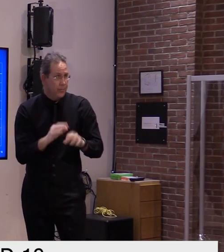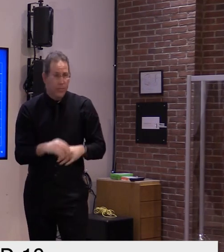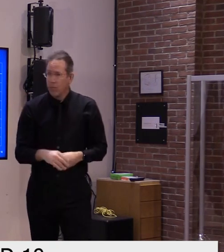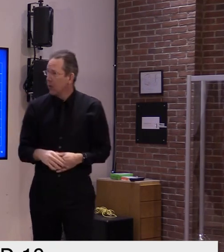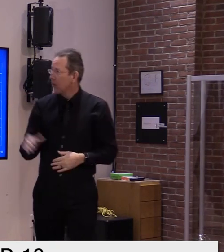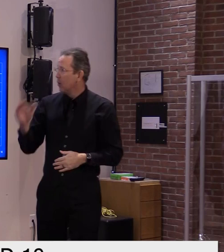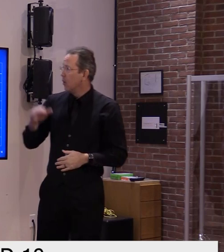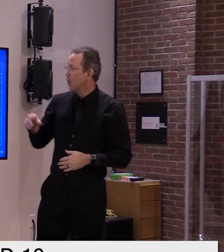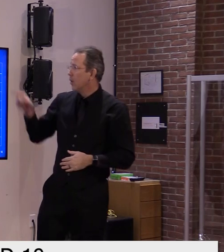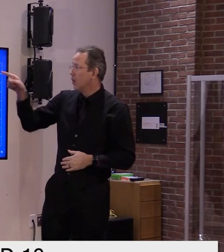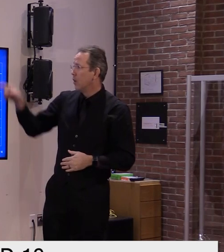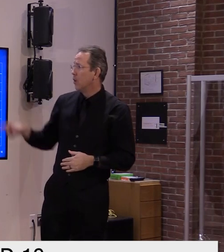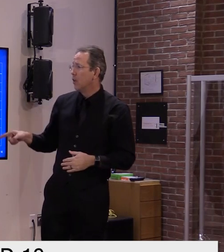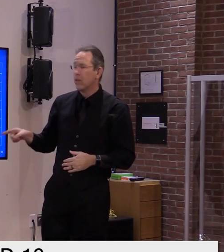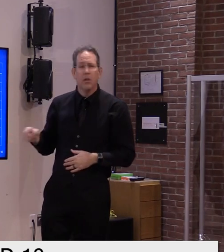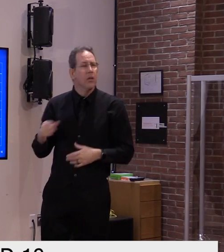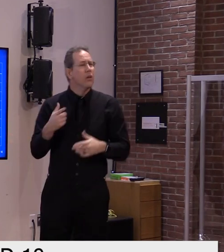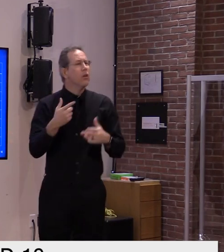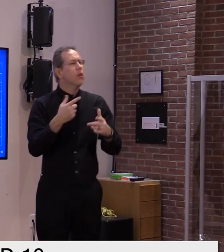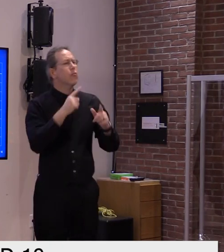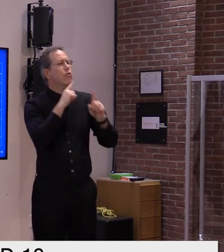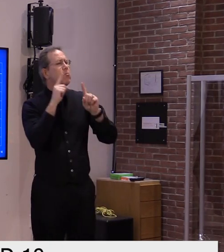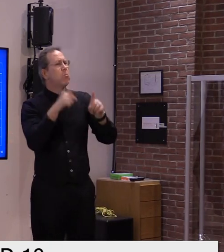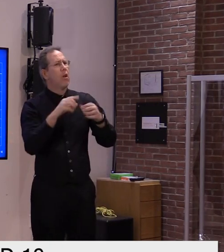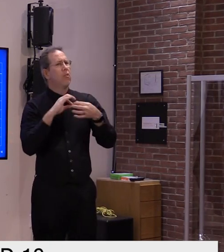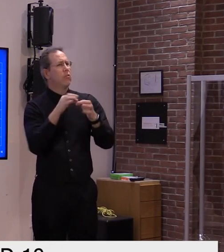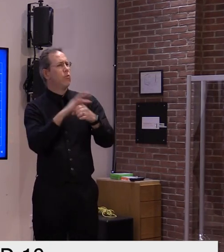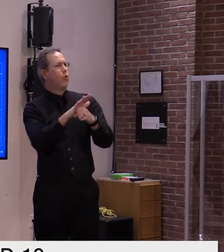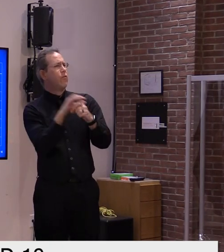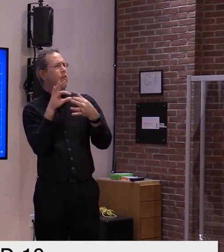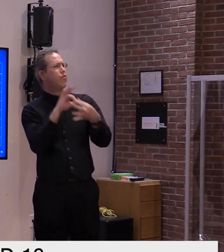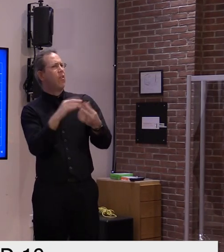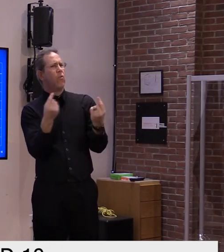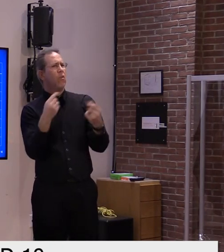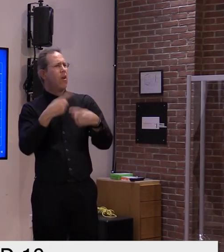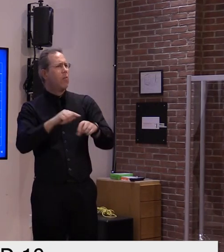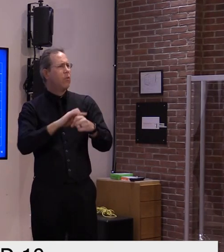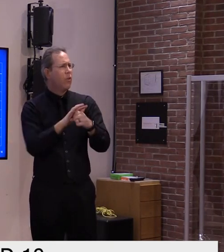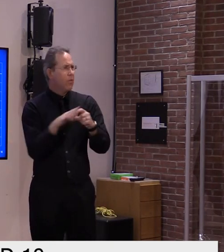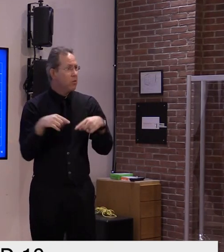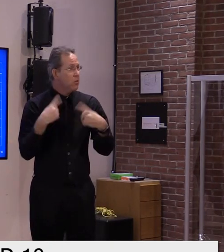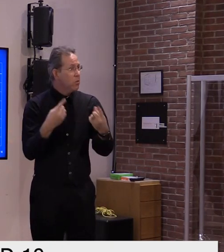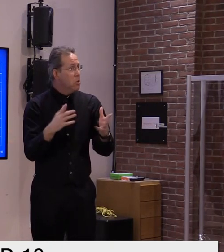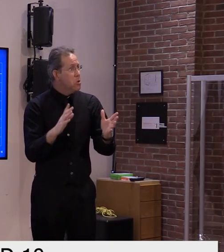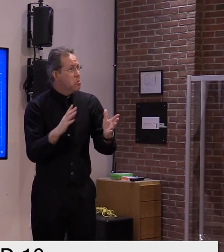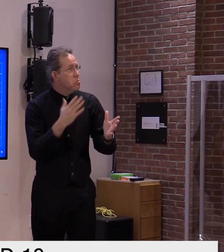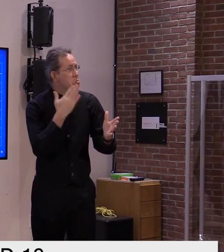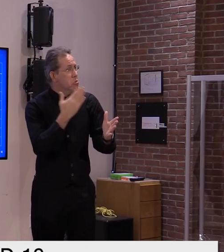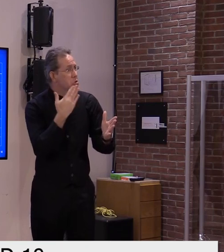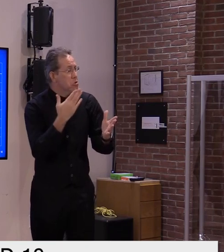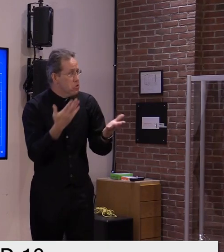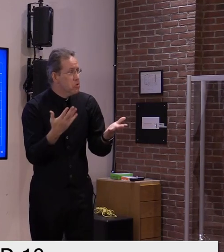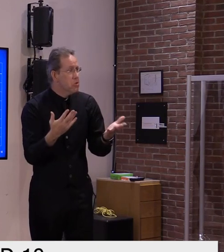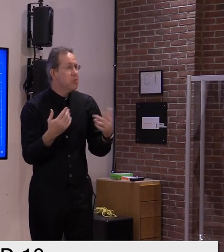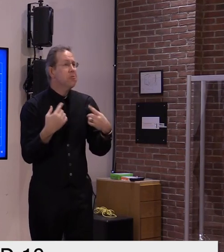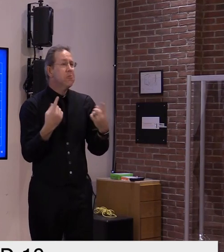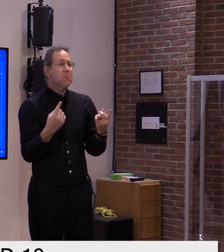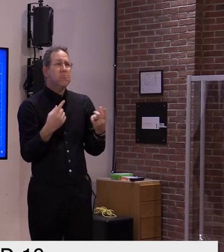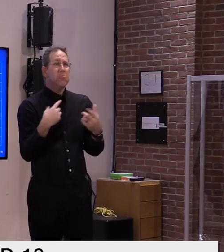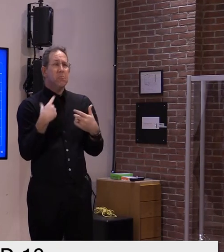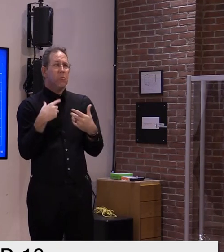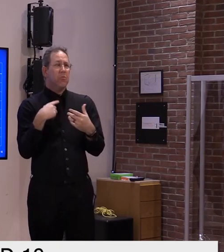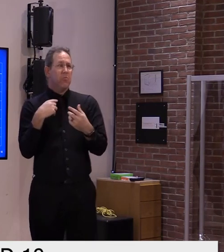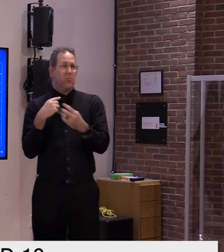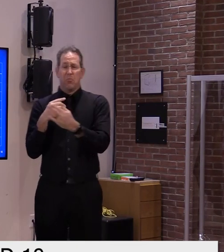And although much of the information we discussed today might be encouraging to some, I again want to remind